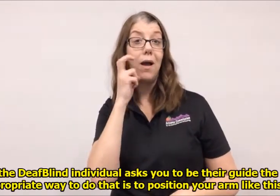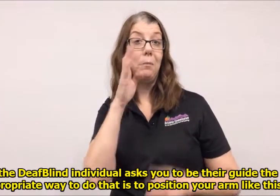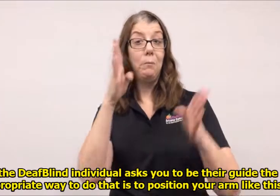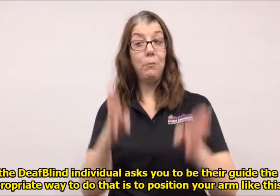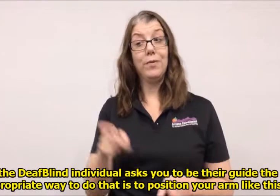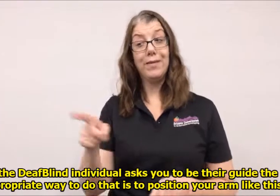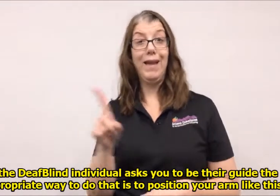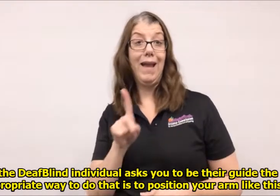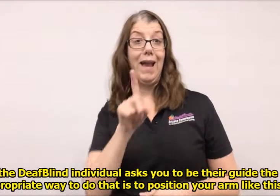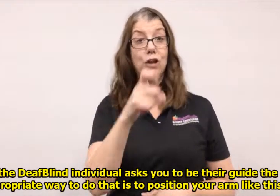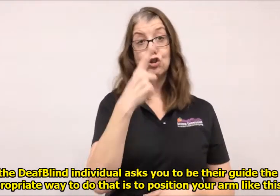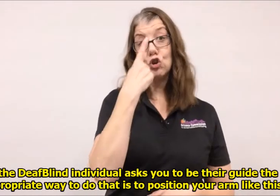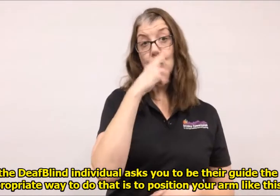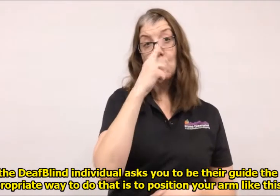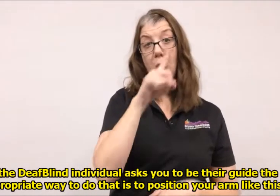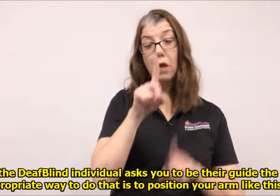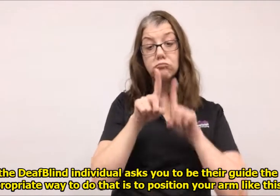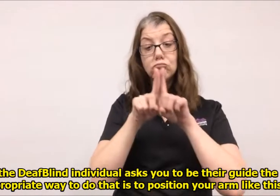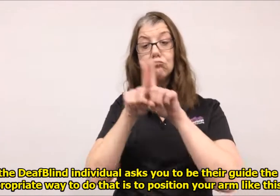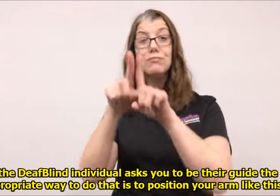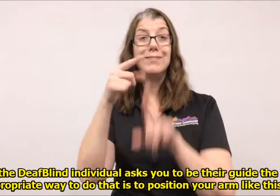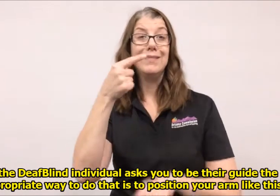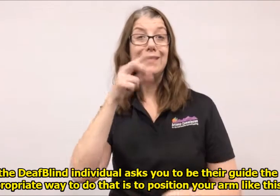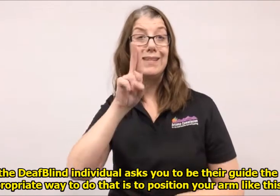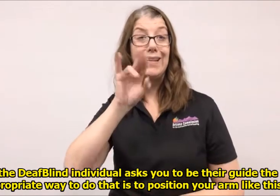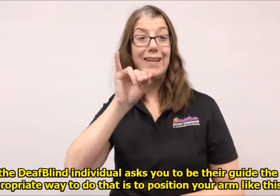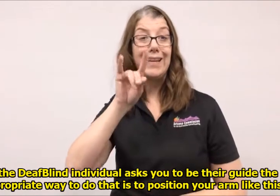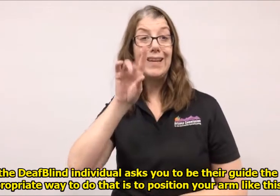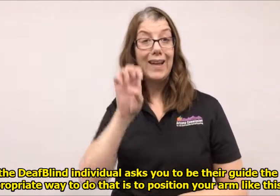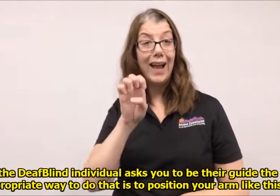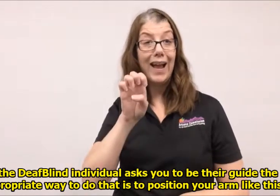If a deafblind individual asks you to be their guide,